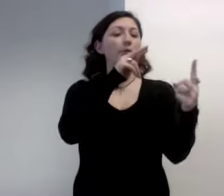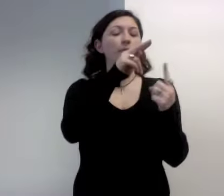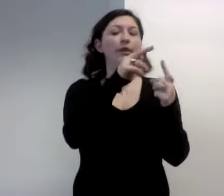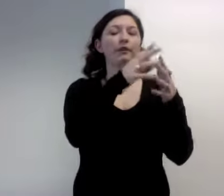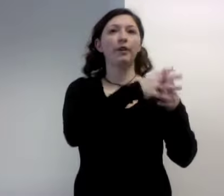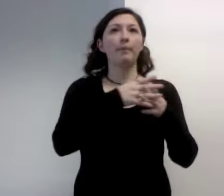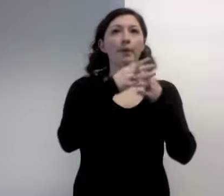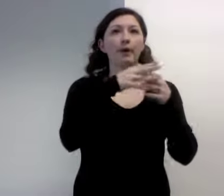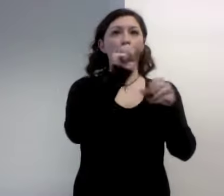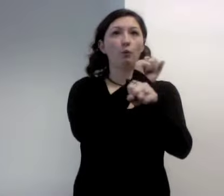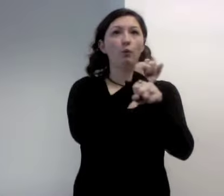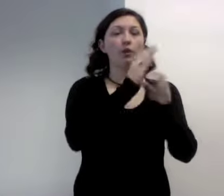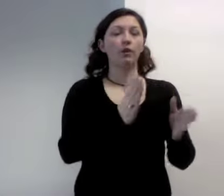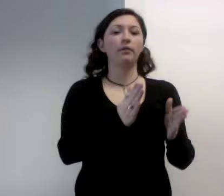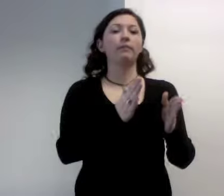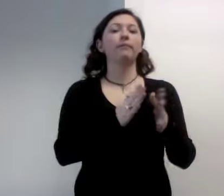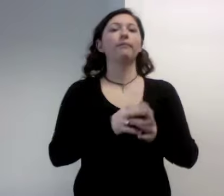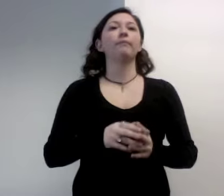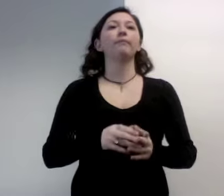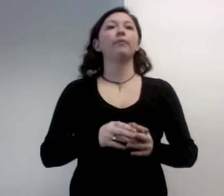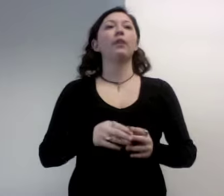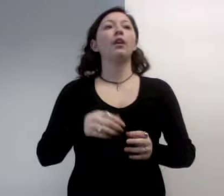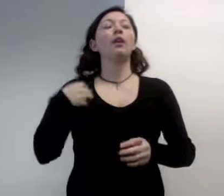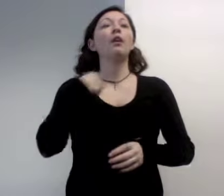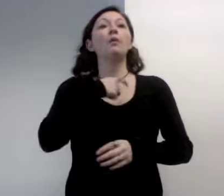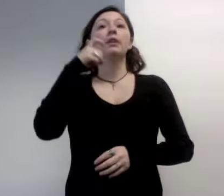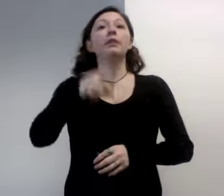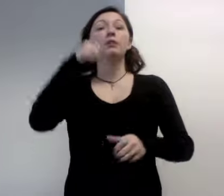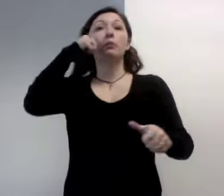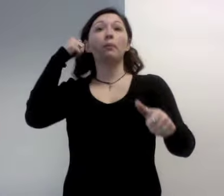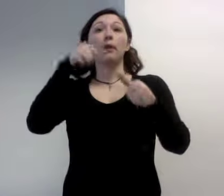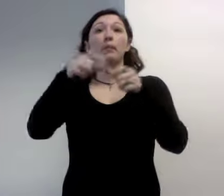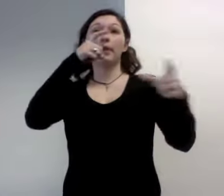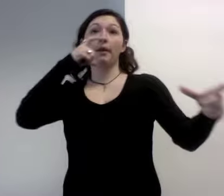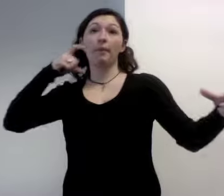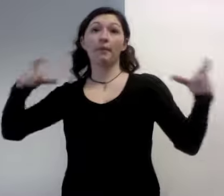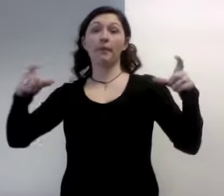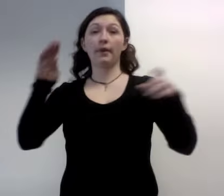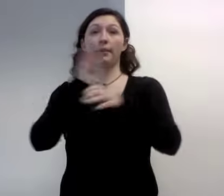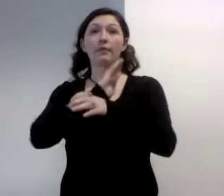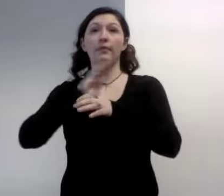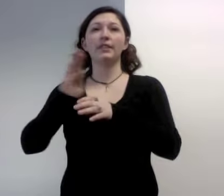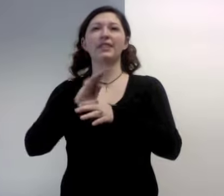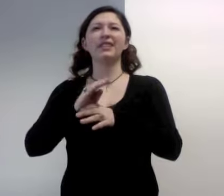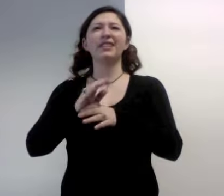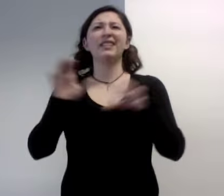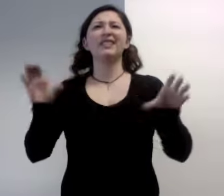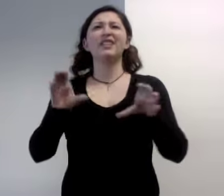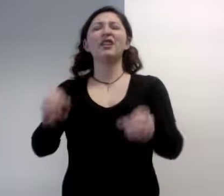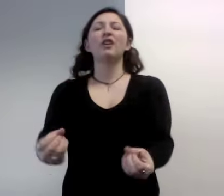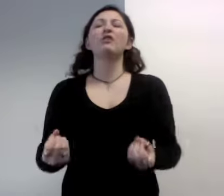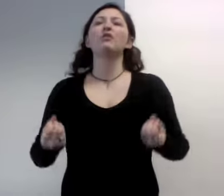worker. We have to remember that big business did a tremendous amount for